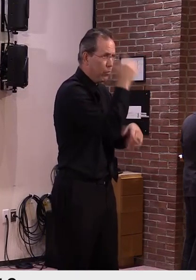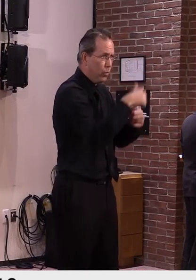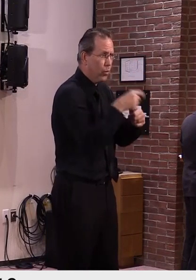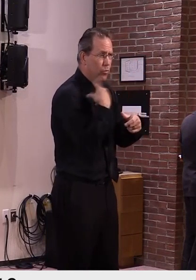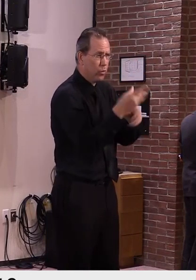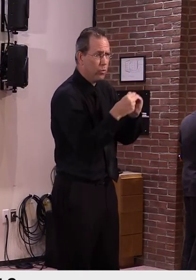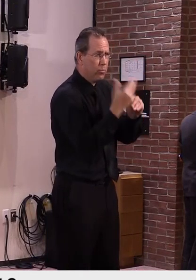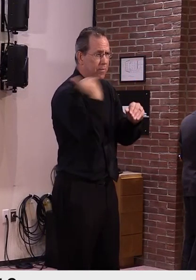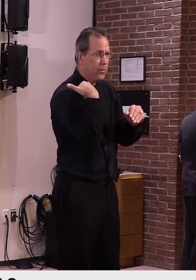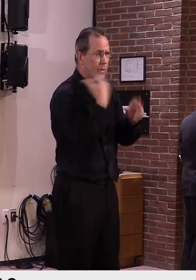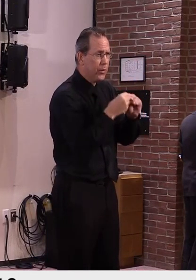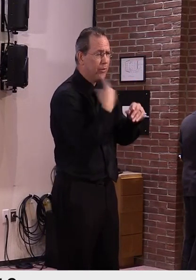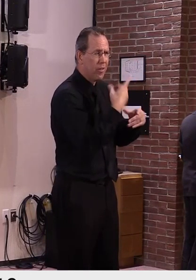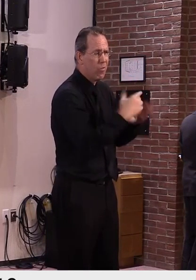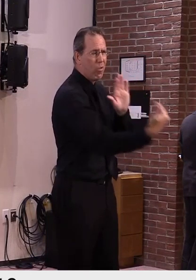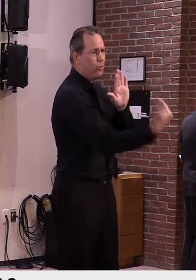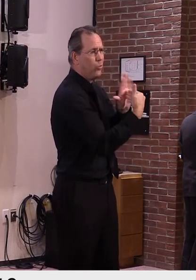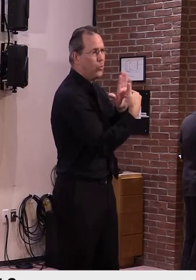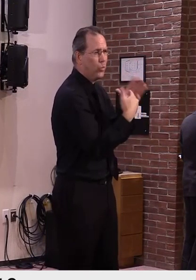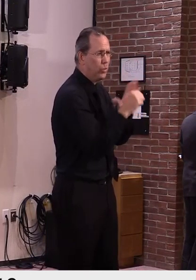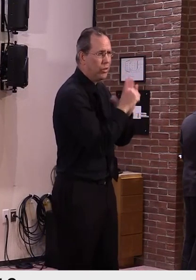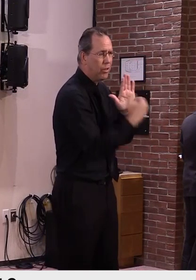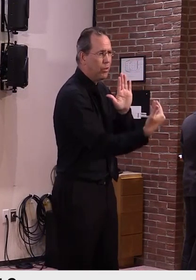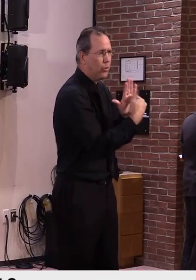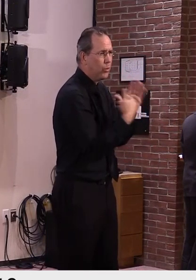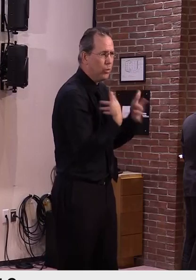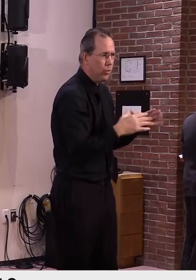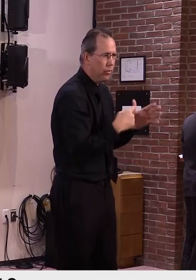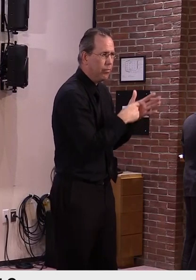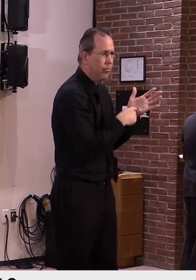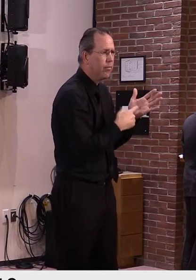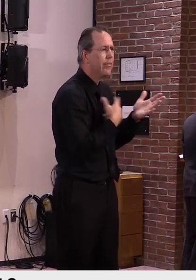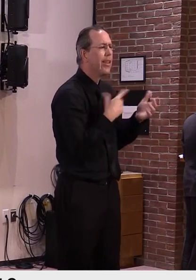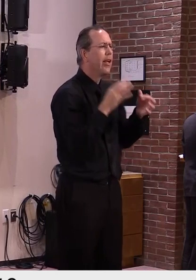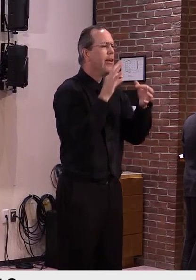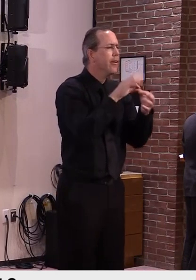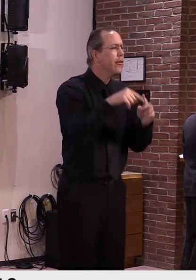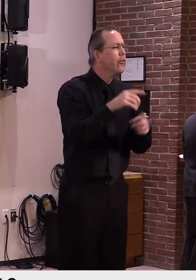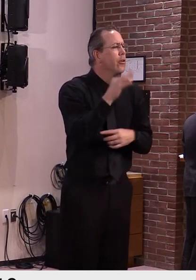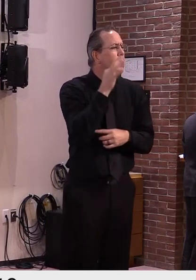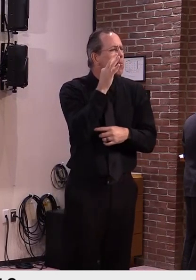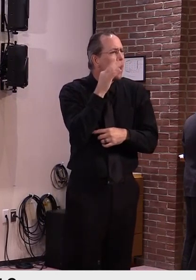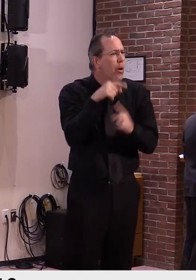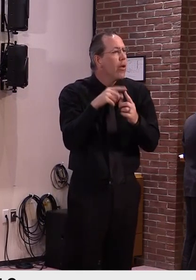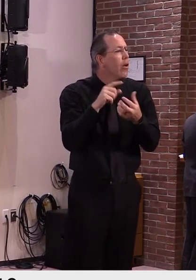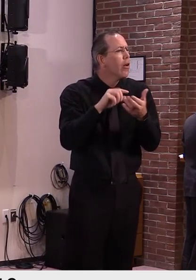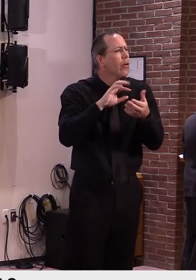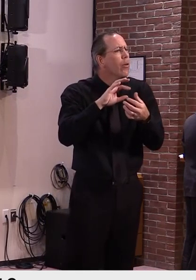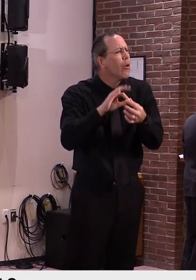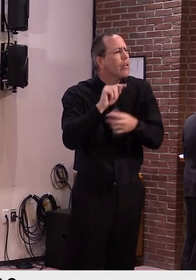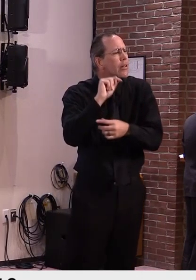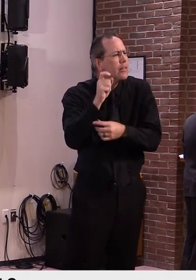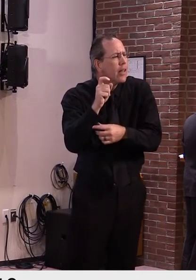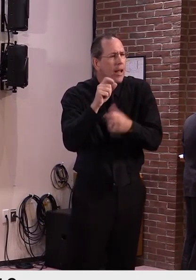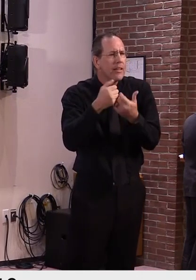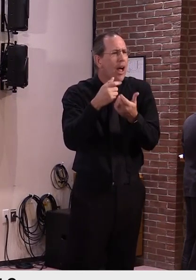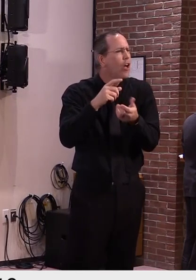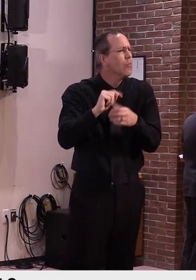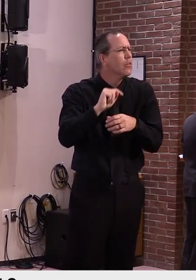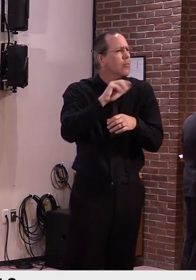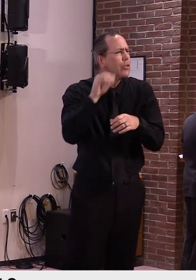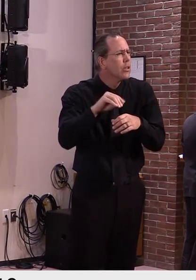to the tax and regulate of marijuana that we've seen. So, again, I appreciate that. We'll take a look at that.